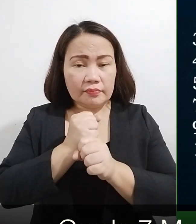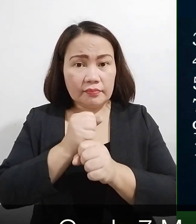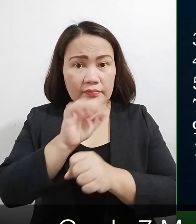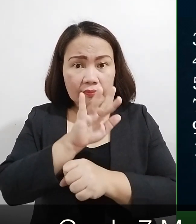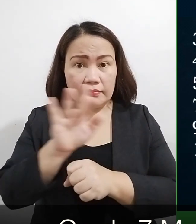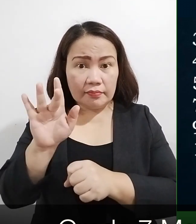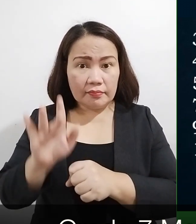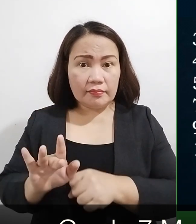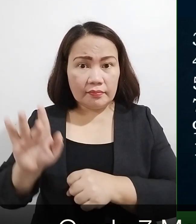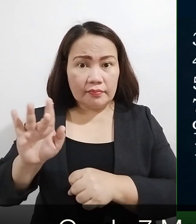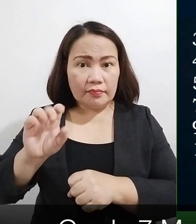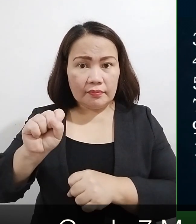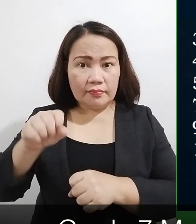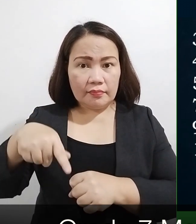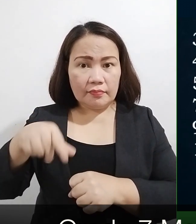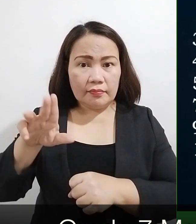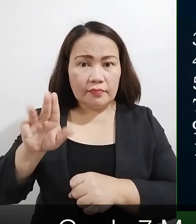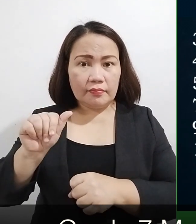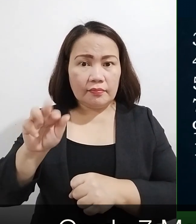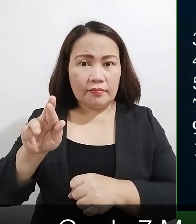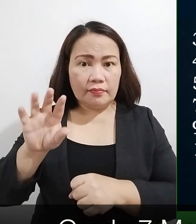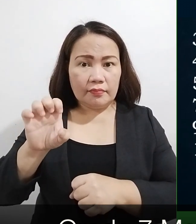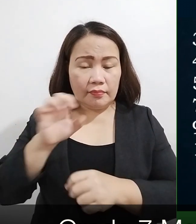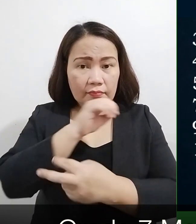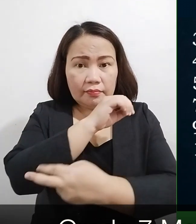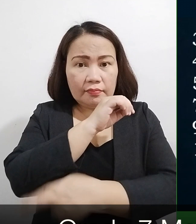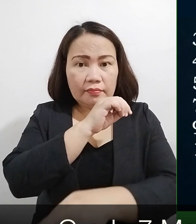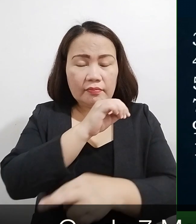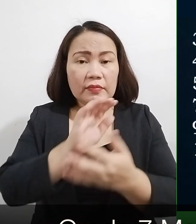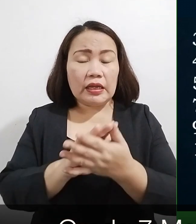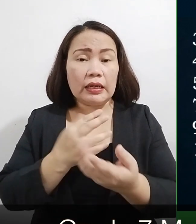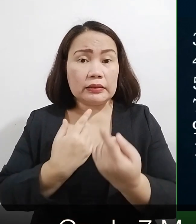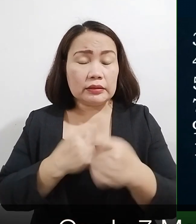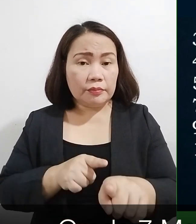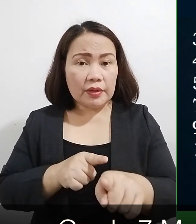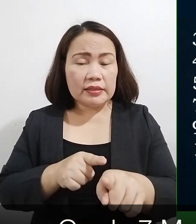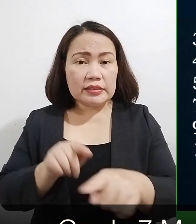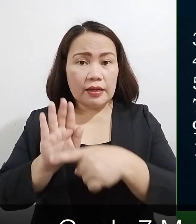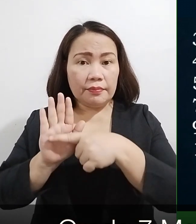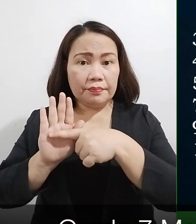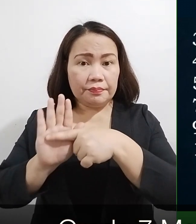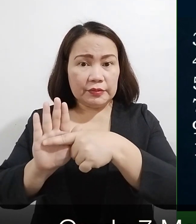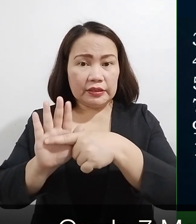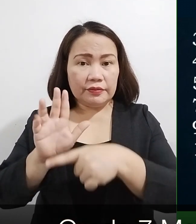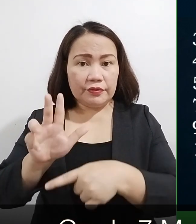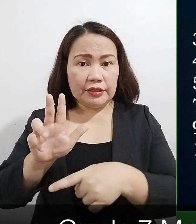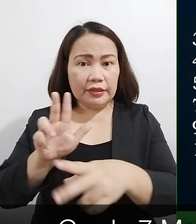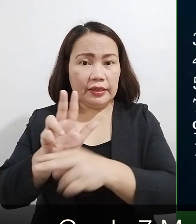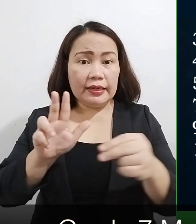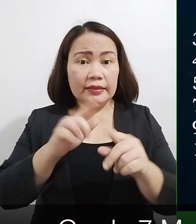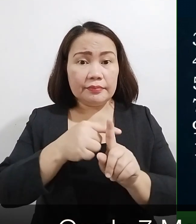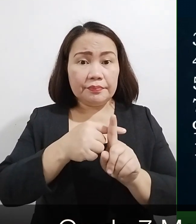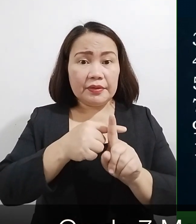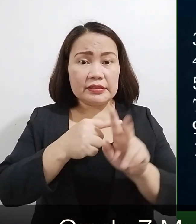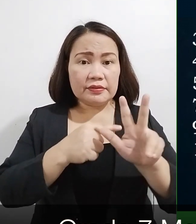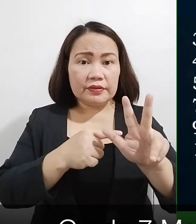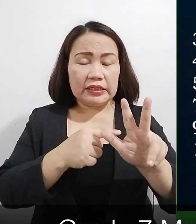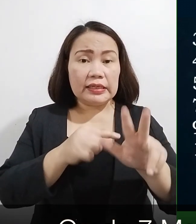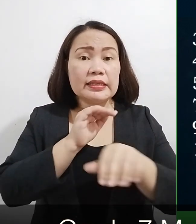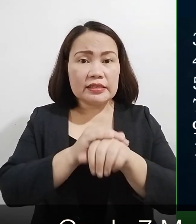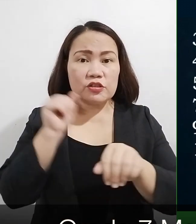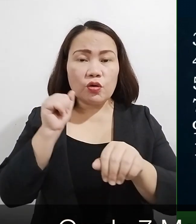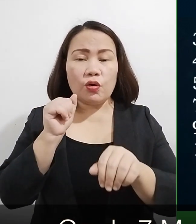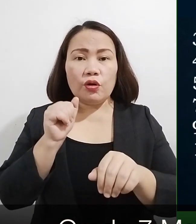yung square root nila, ang lalabas ay positive 3 or negative 3, right? So that's why it